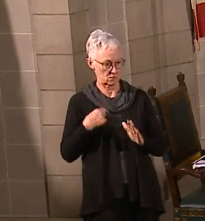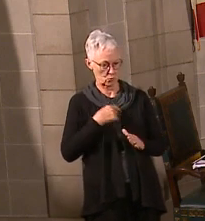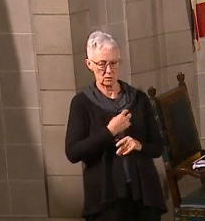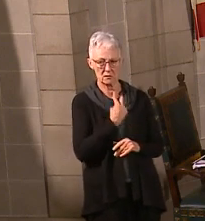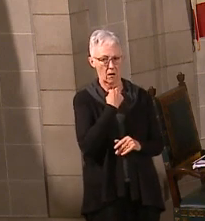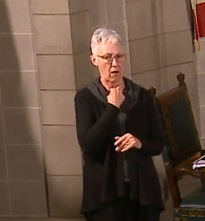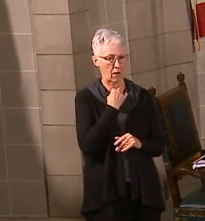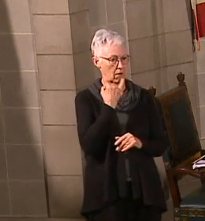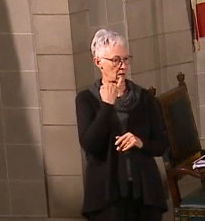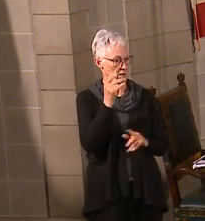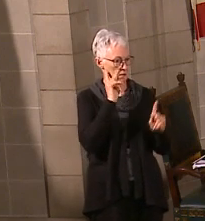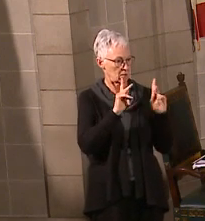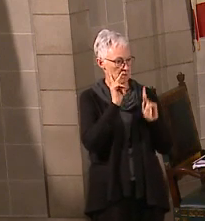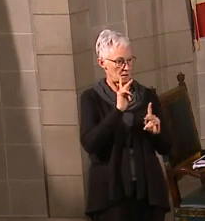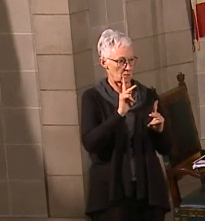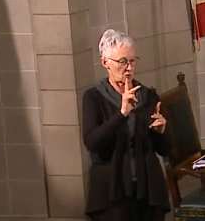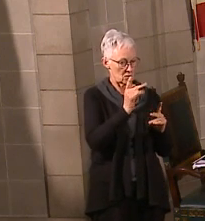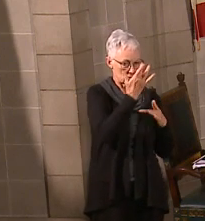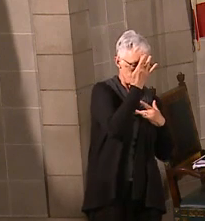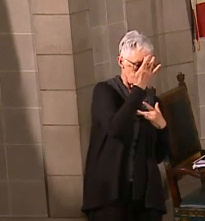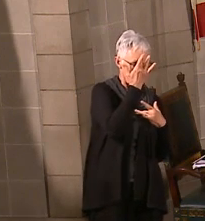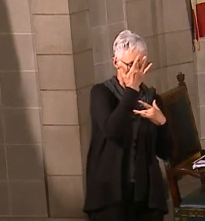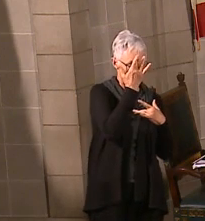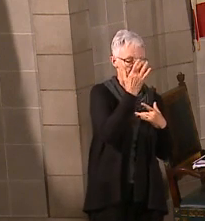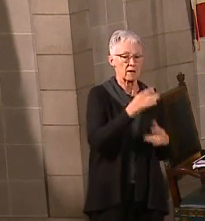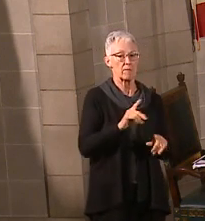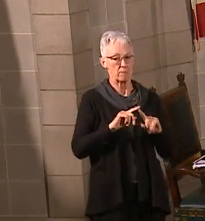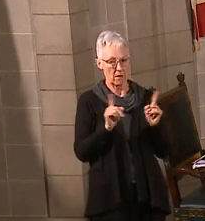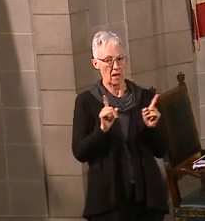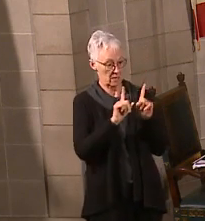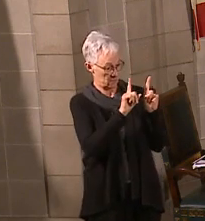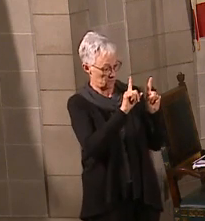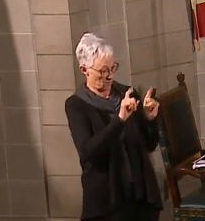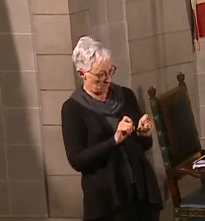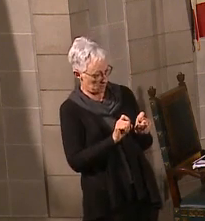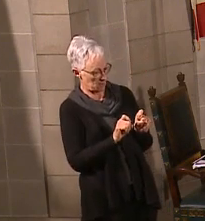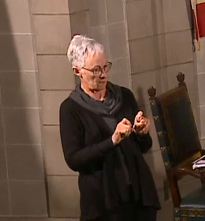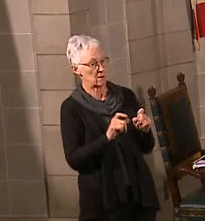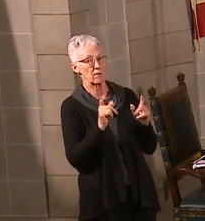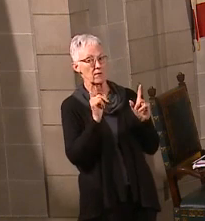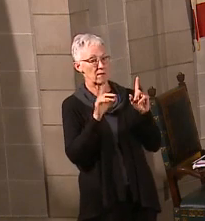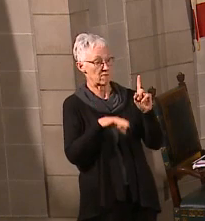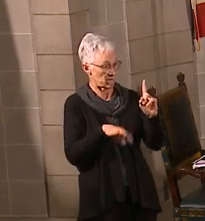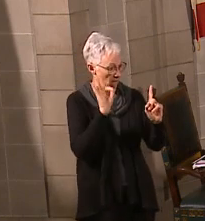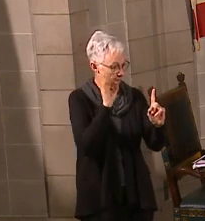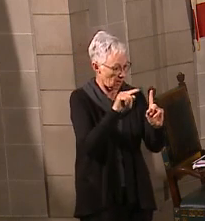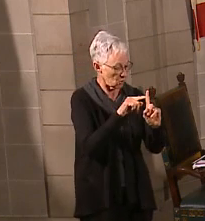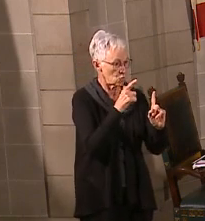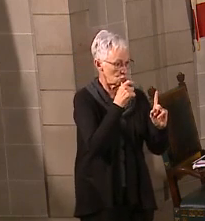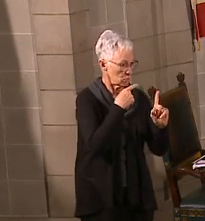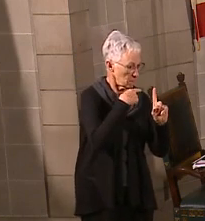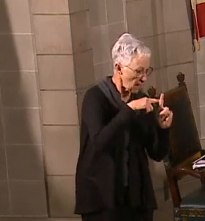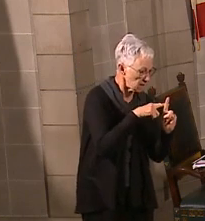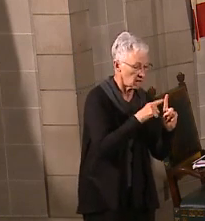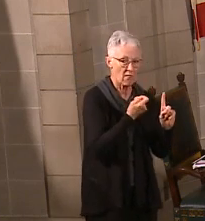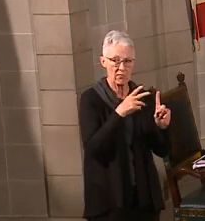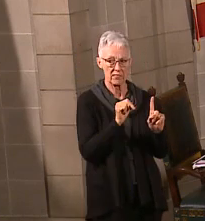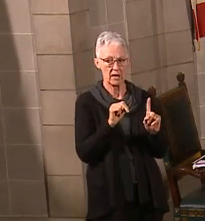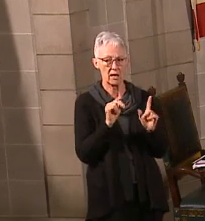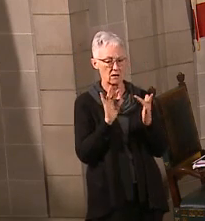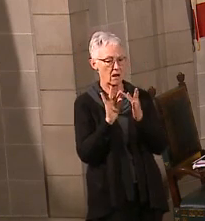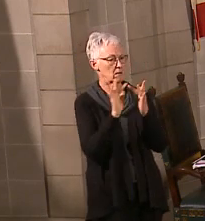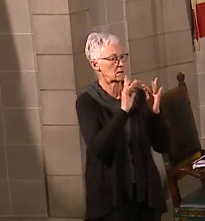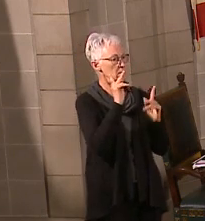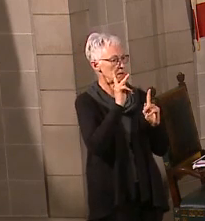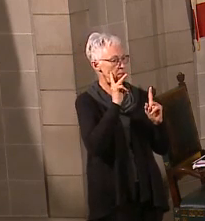that contact tracing, those are both going to be very important, and we are going to continue to look for ways to ramp those up, because that will help us also get that complete